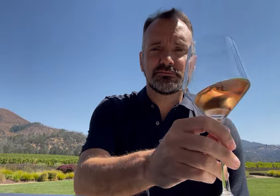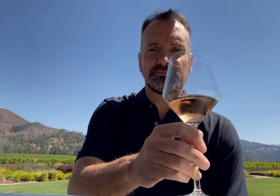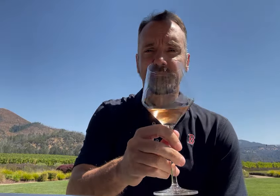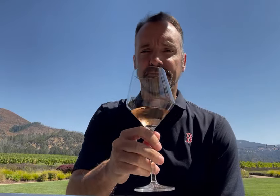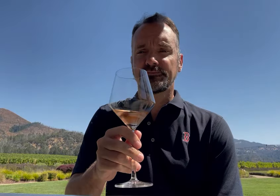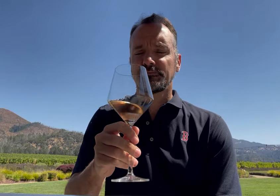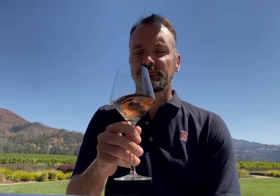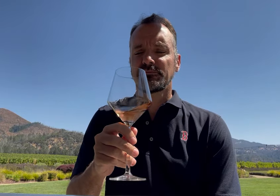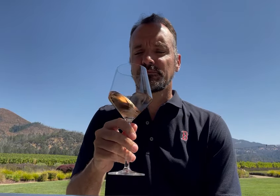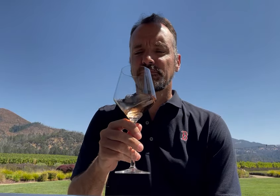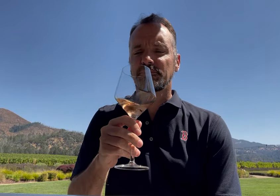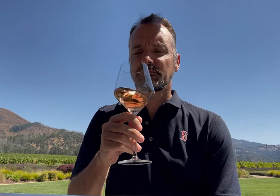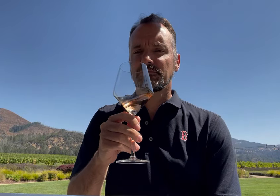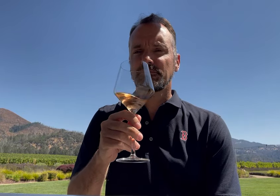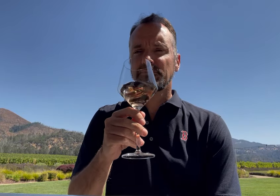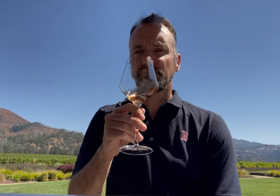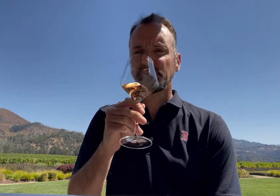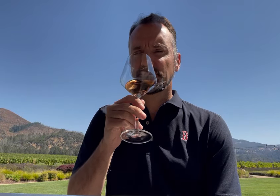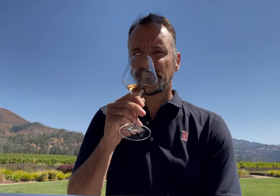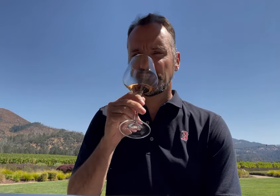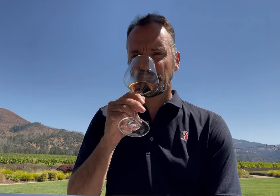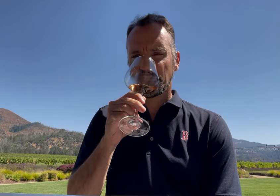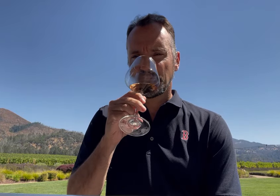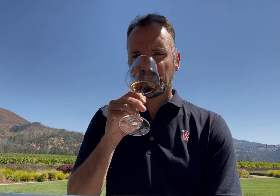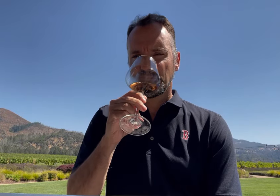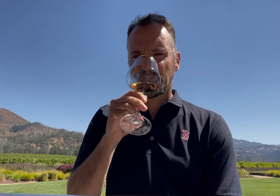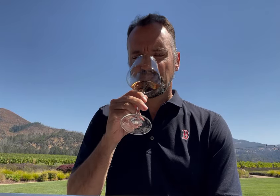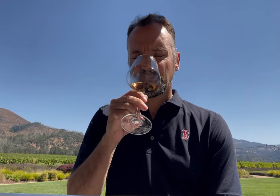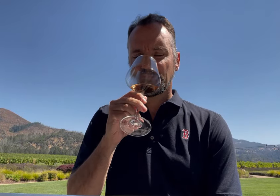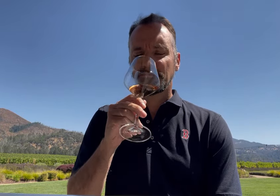Let me try this rosé.